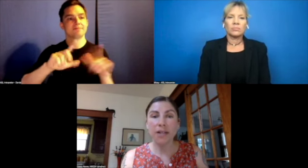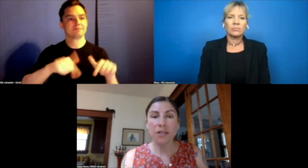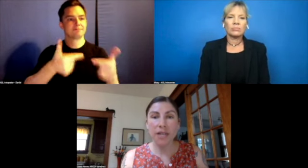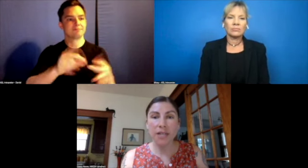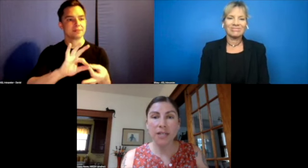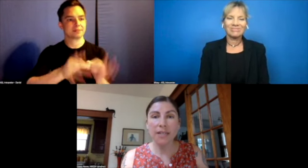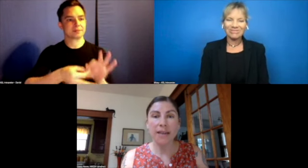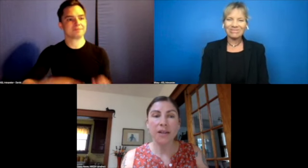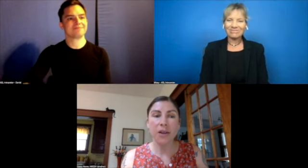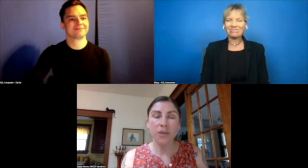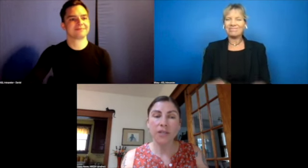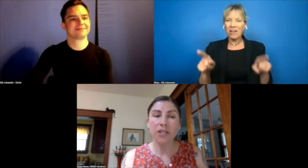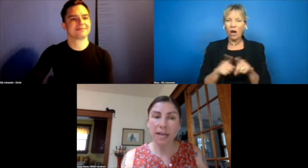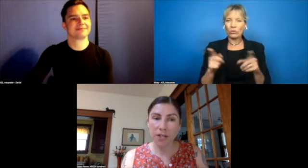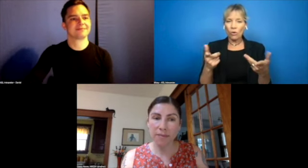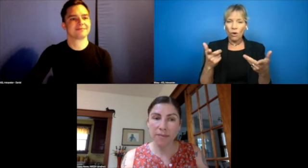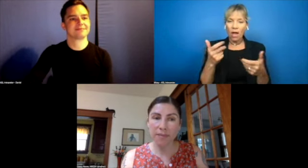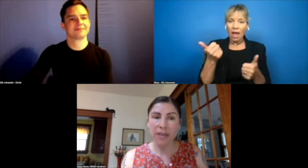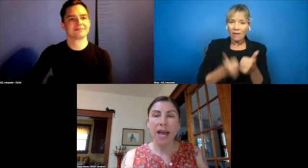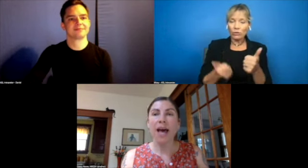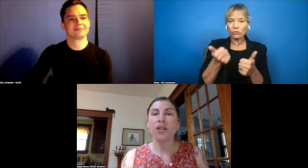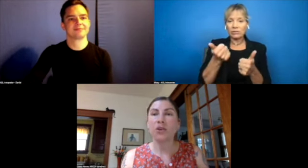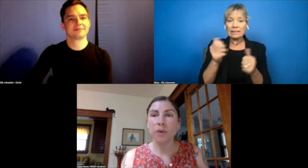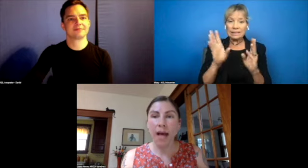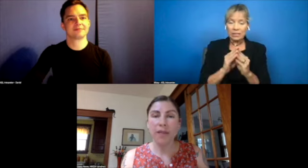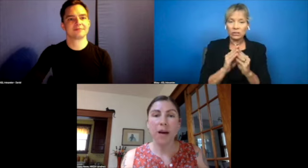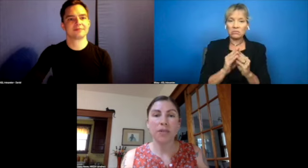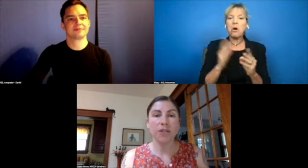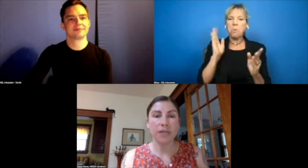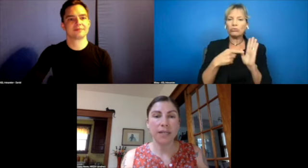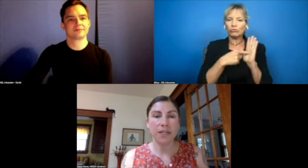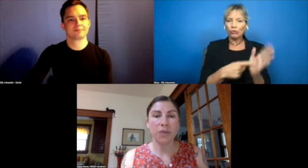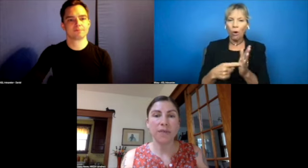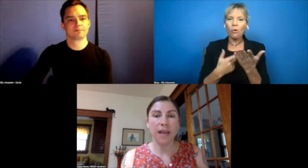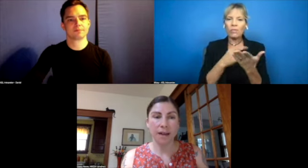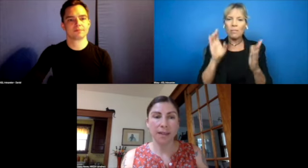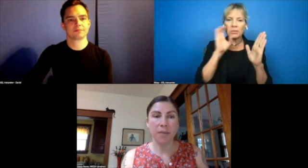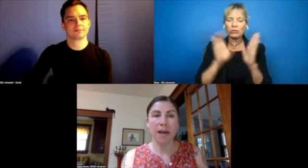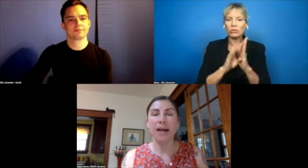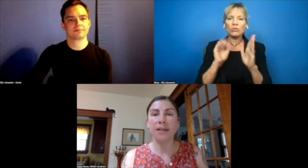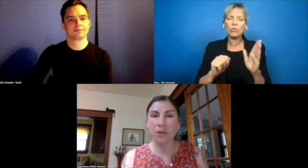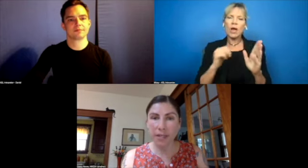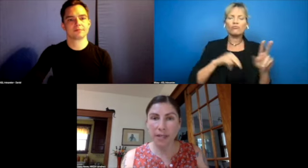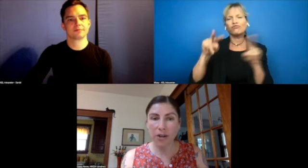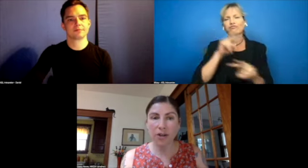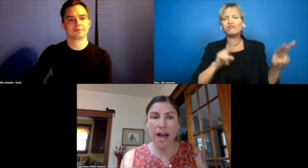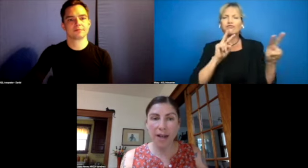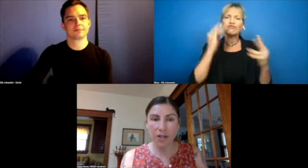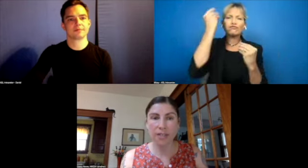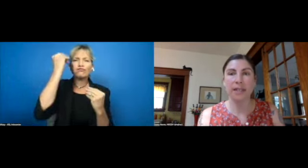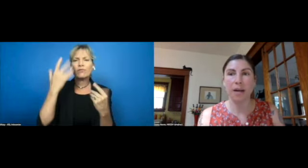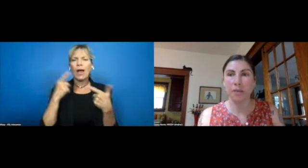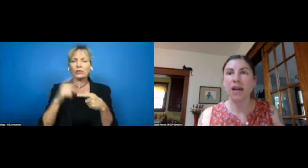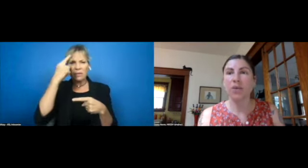their illustrations at the close of each session, and you will have the opportunity to reflect on them as you consider your